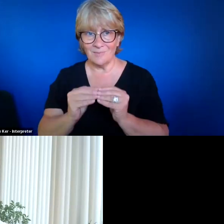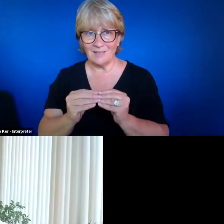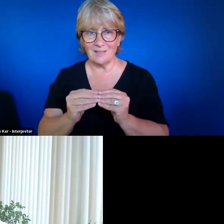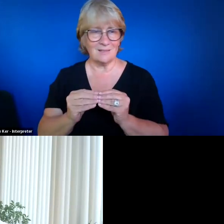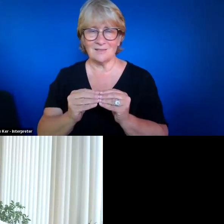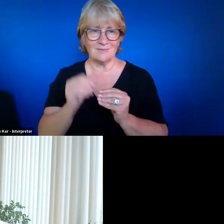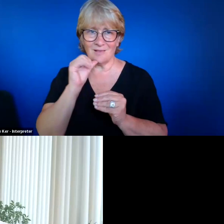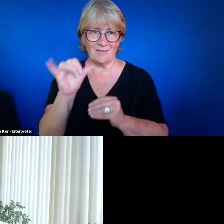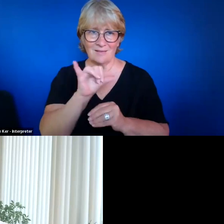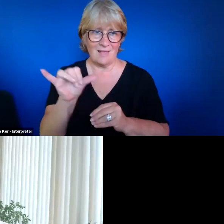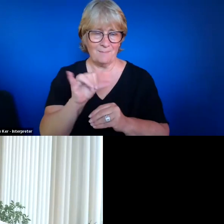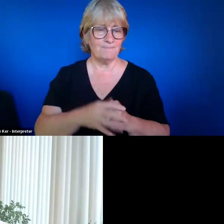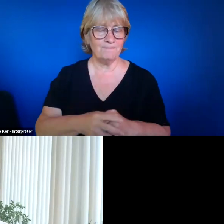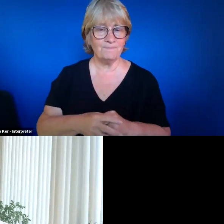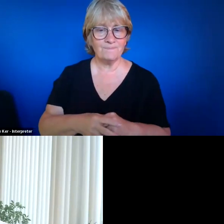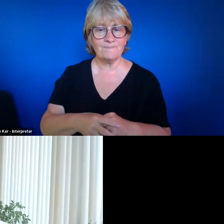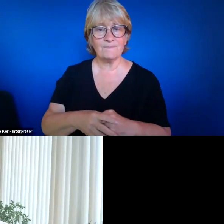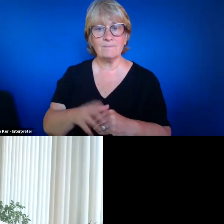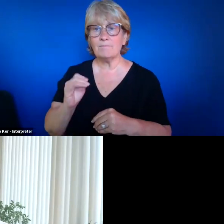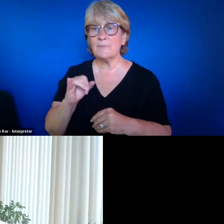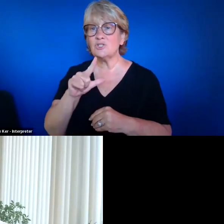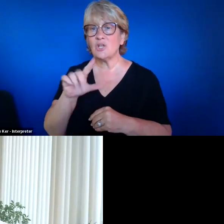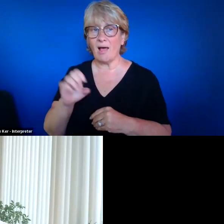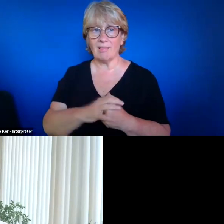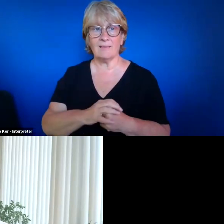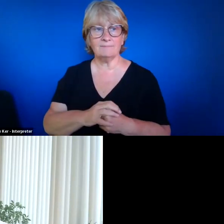that. Michelle.